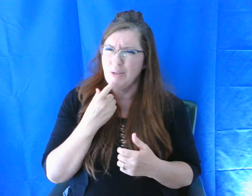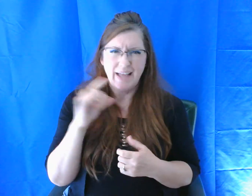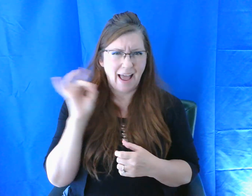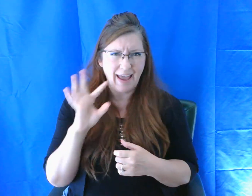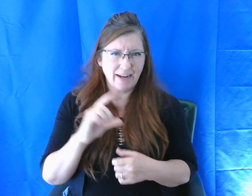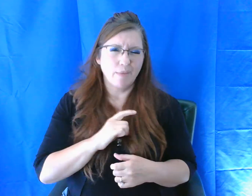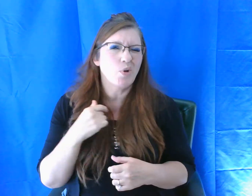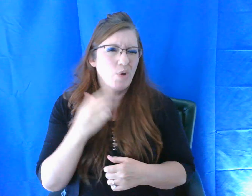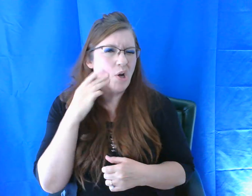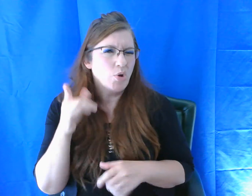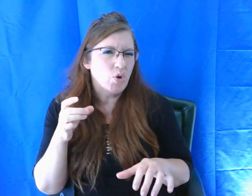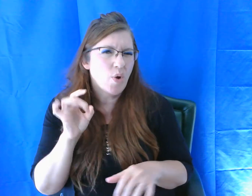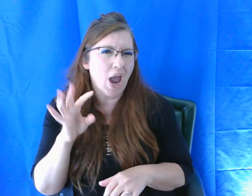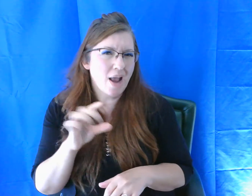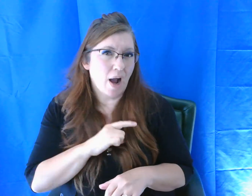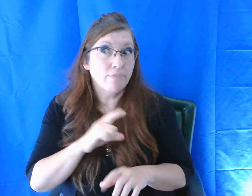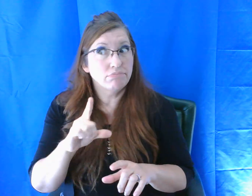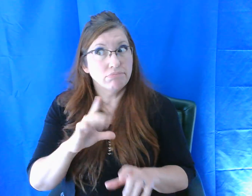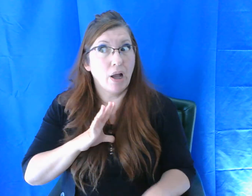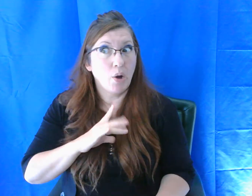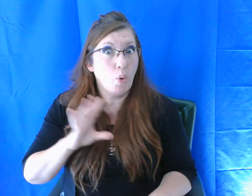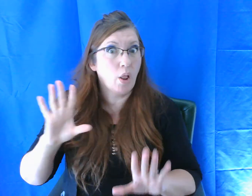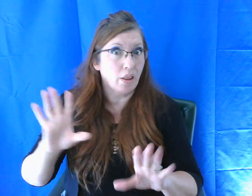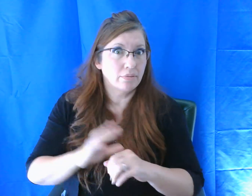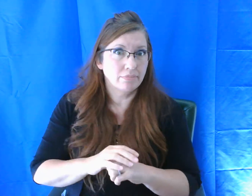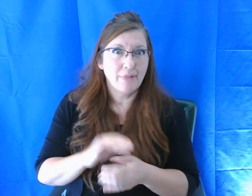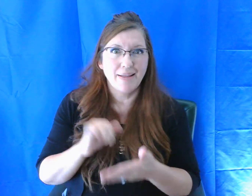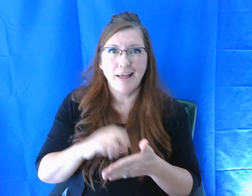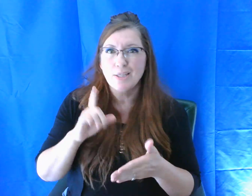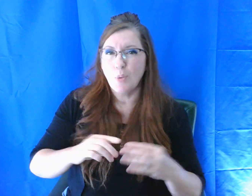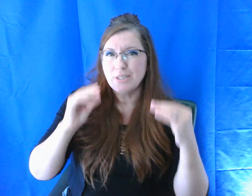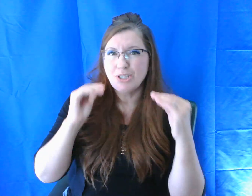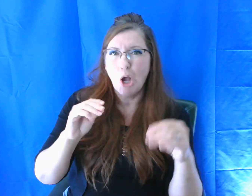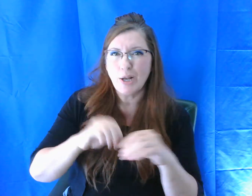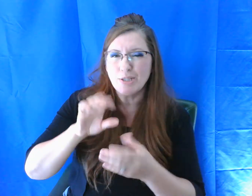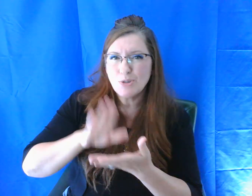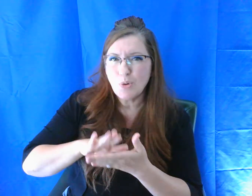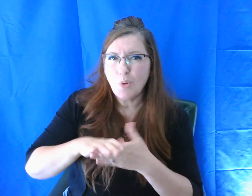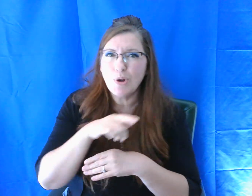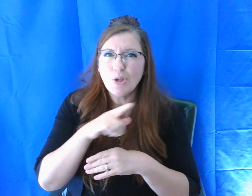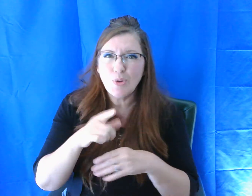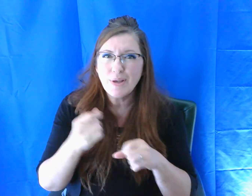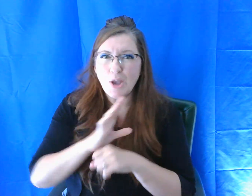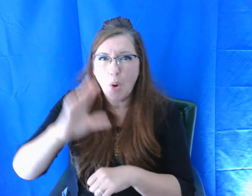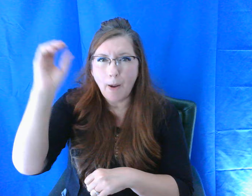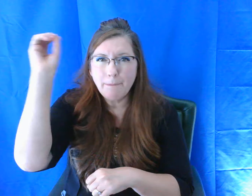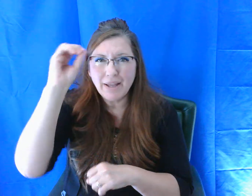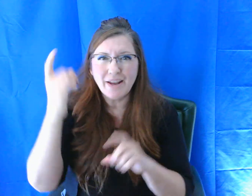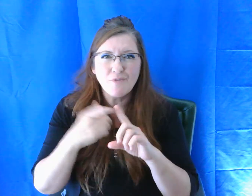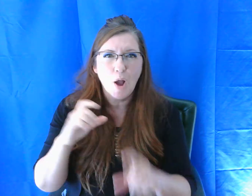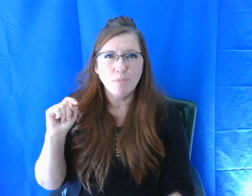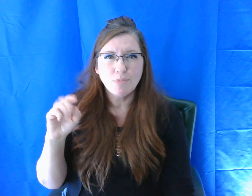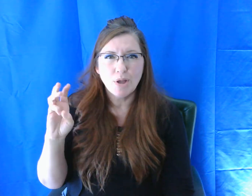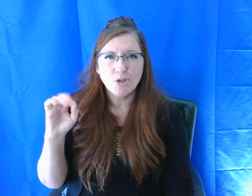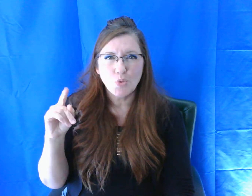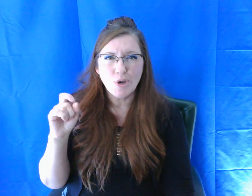do. Okay. Very cool. This is what's being taught in the schools. I don't know. You guys probably get your opinions from Twitter, which is pathetic. These are the